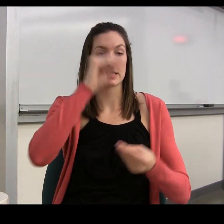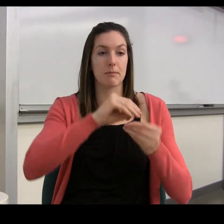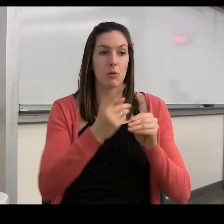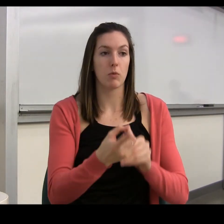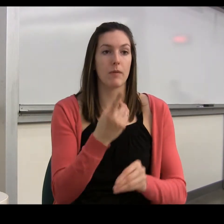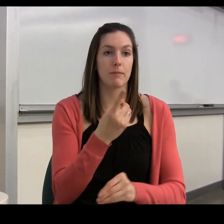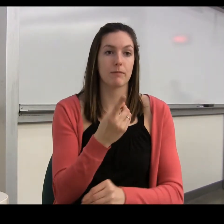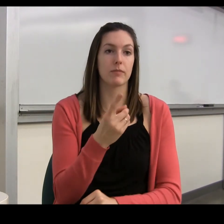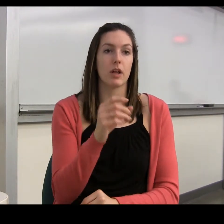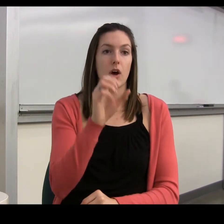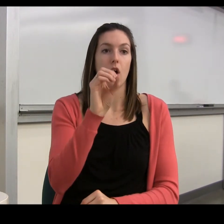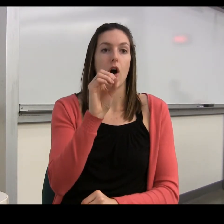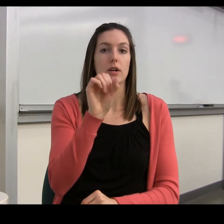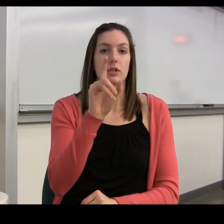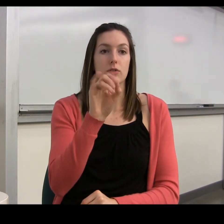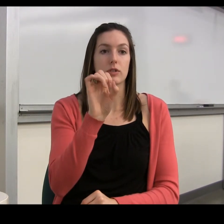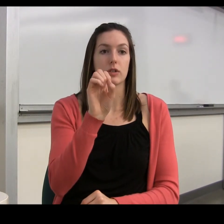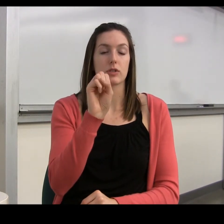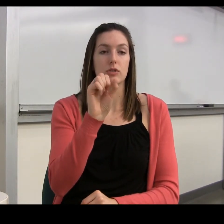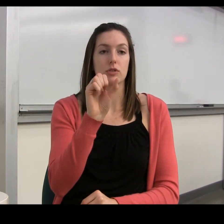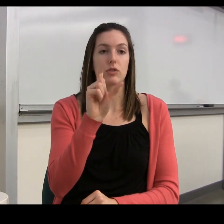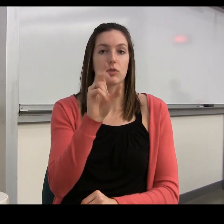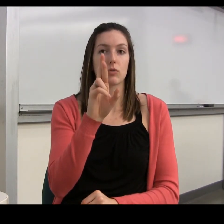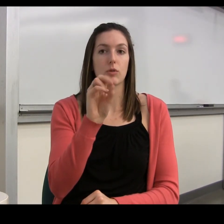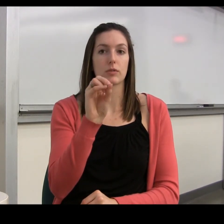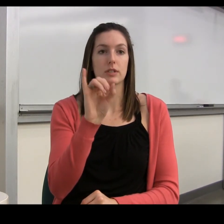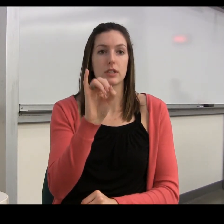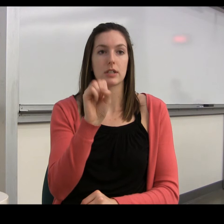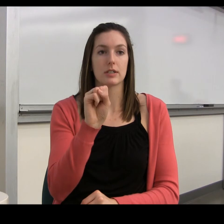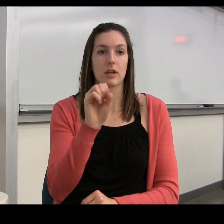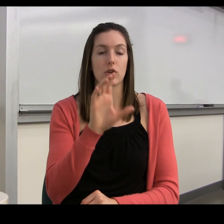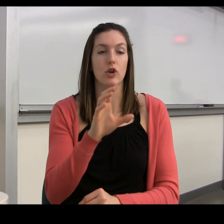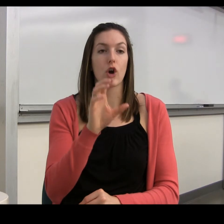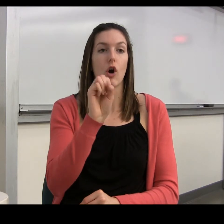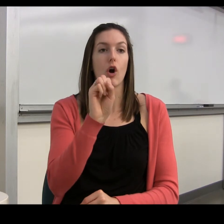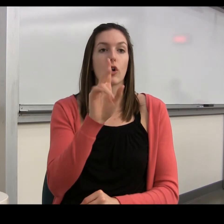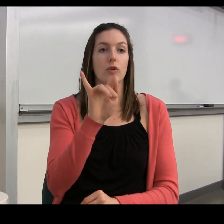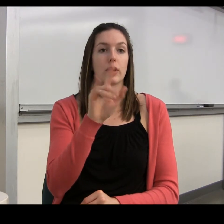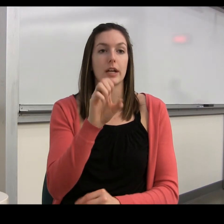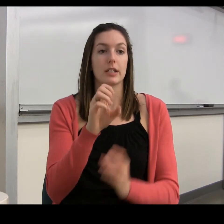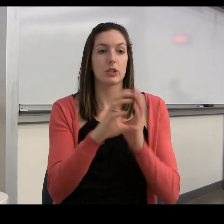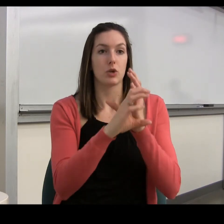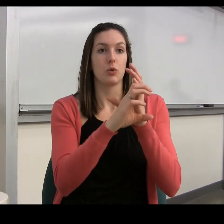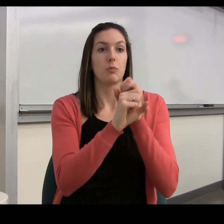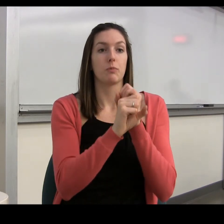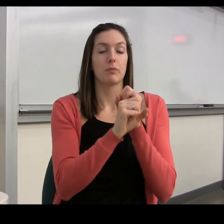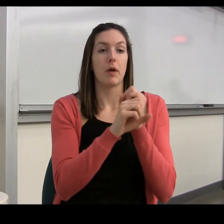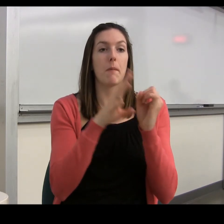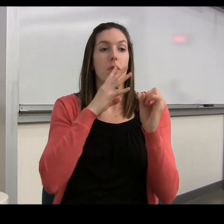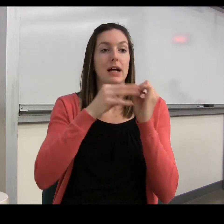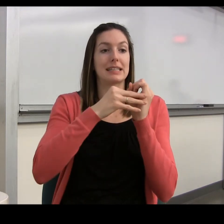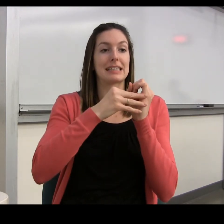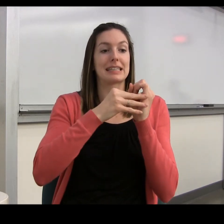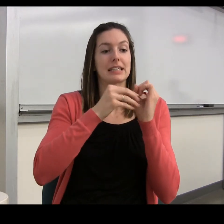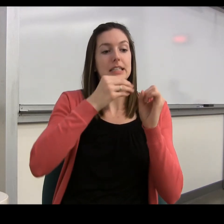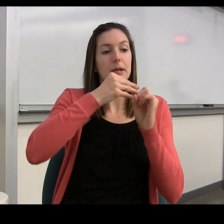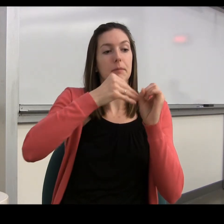Atherosclerosis, that's when those arteries become blocked, the blood flow can't get through to the